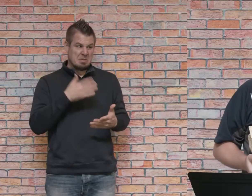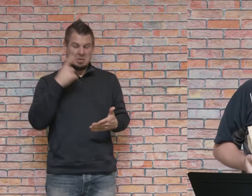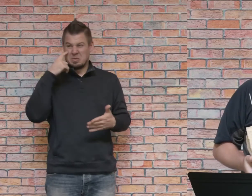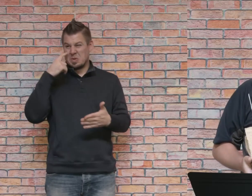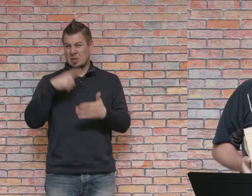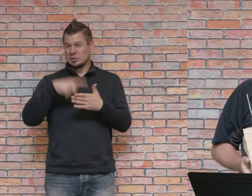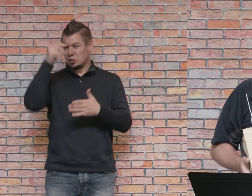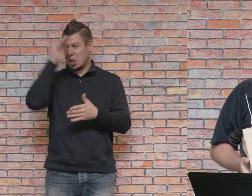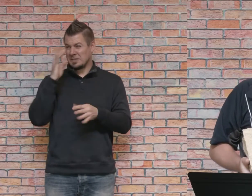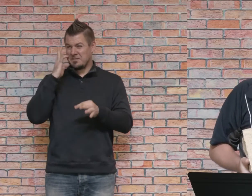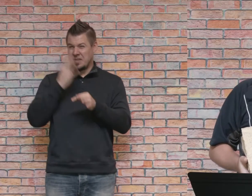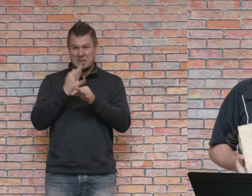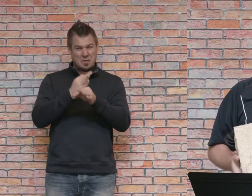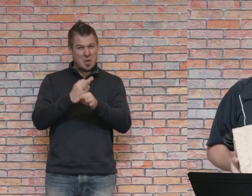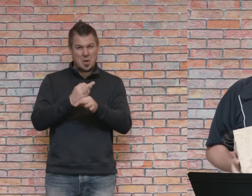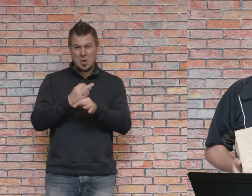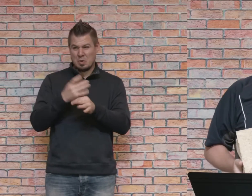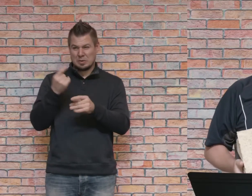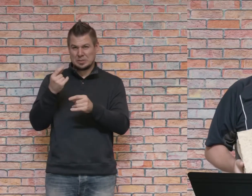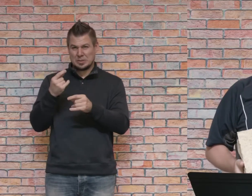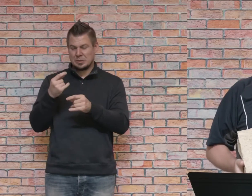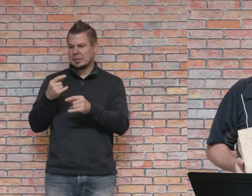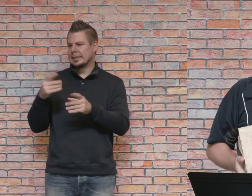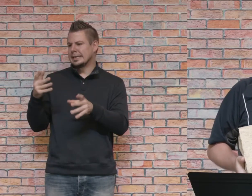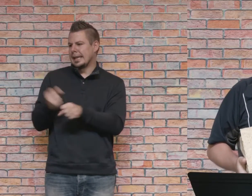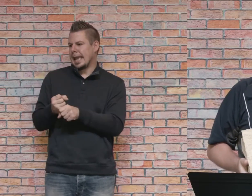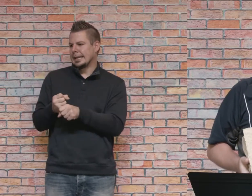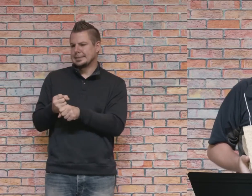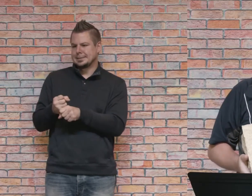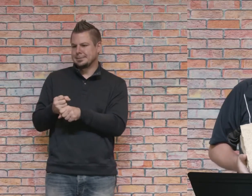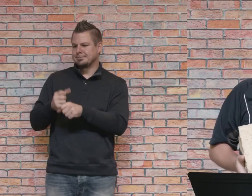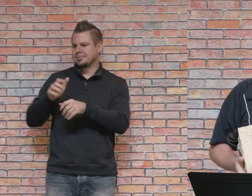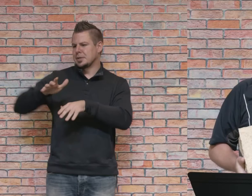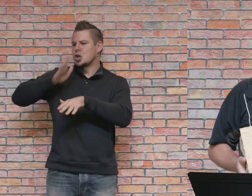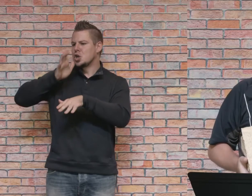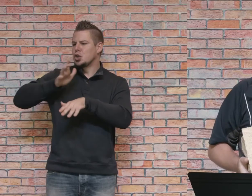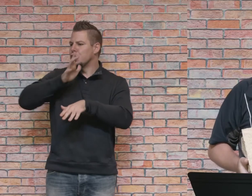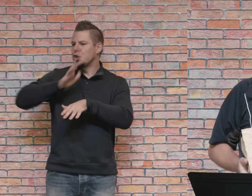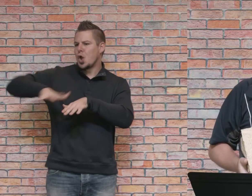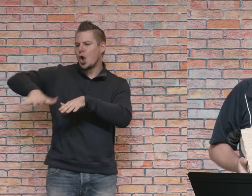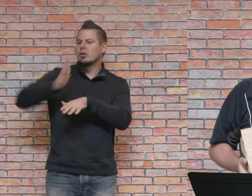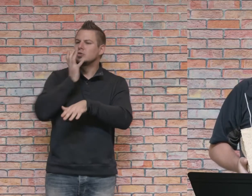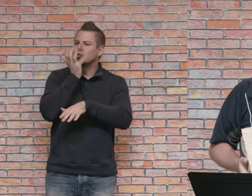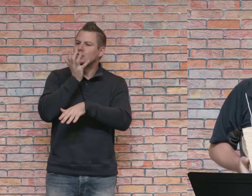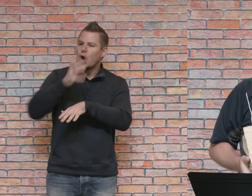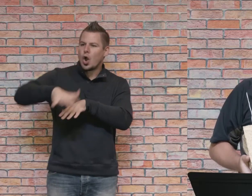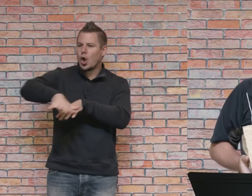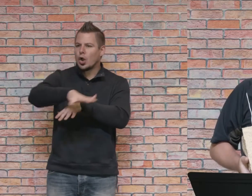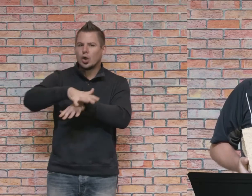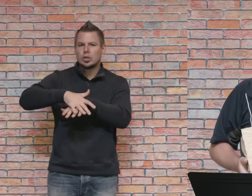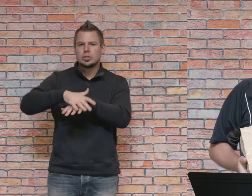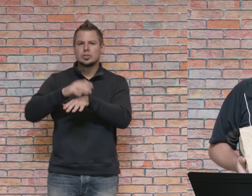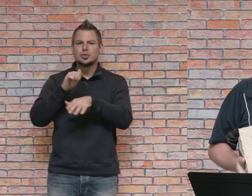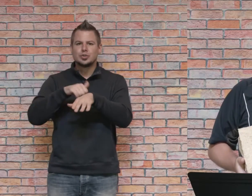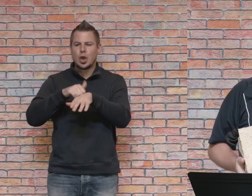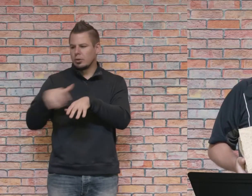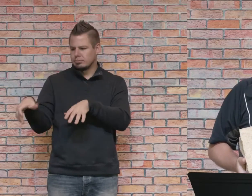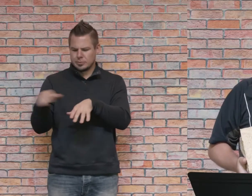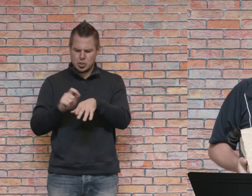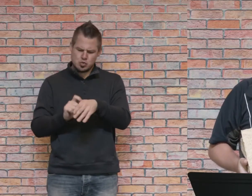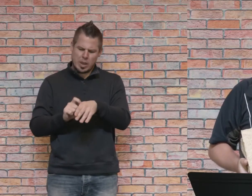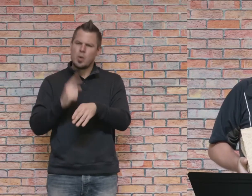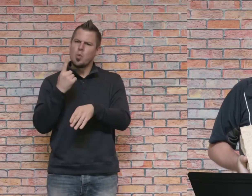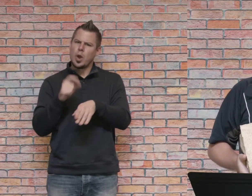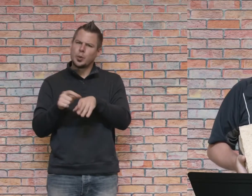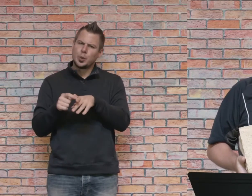the incredible things you do, is you take a landscaping stone, you put it down, you just put the year on it. Maybe one word or something, and you say, you know